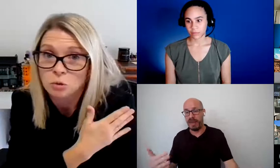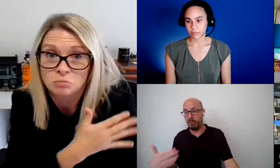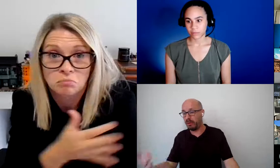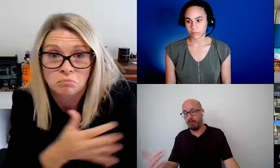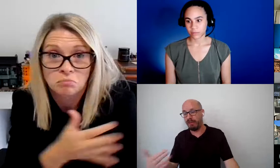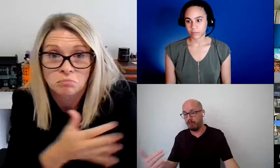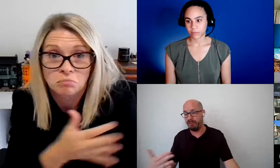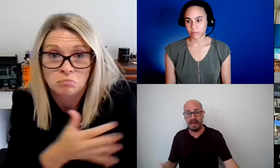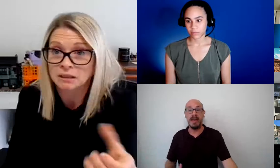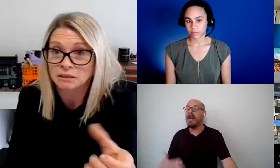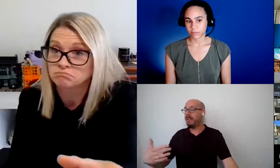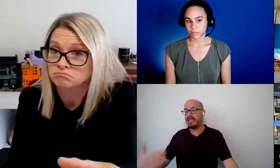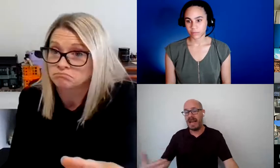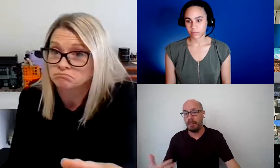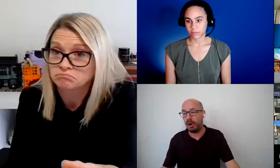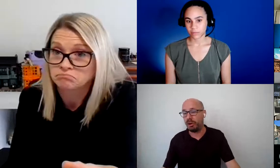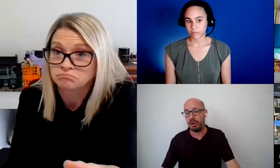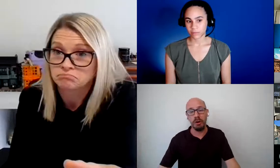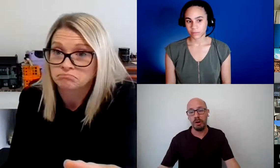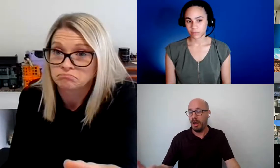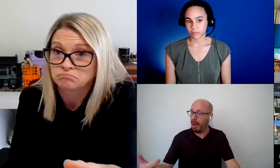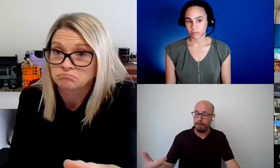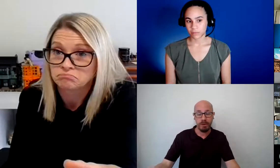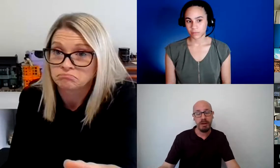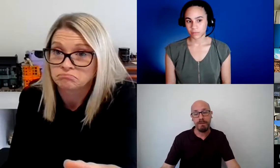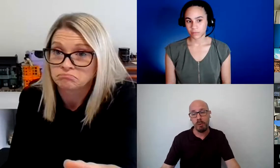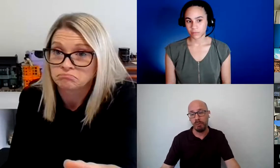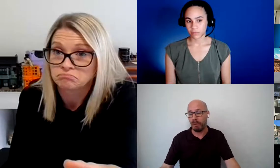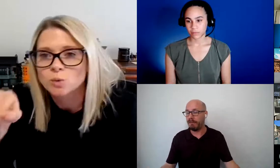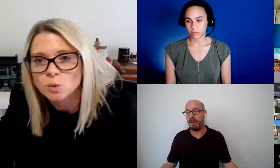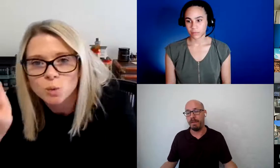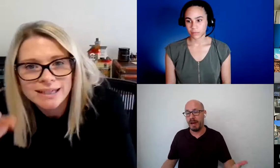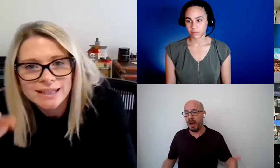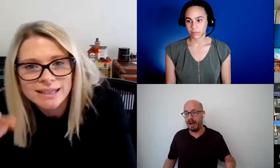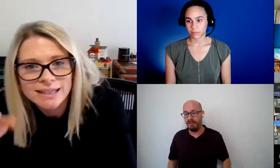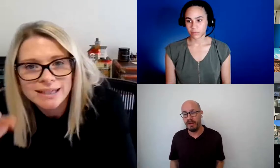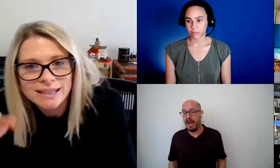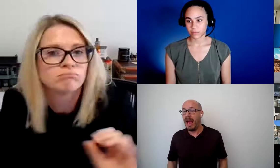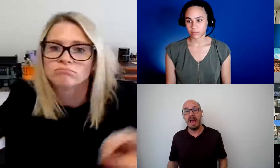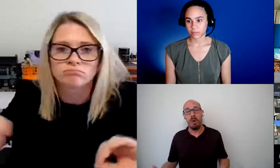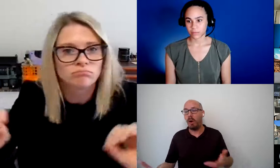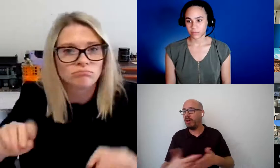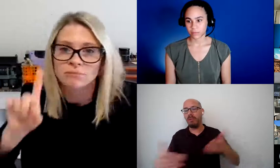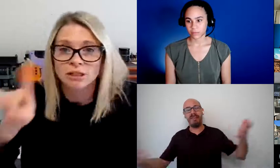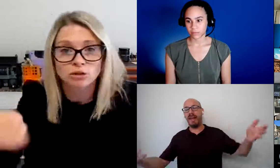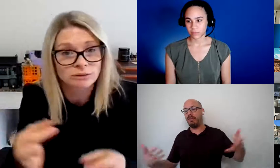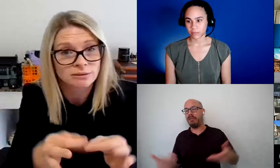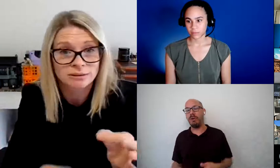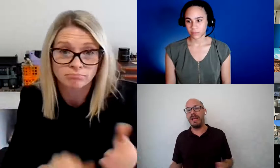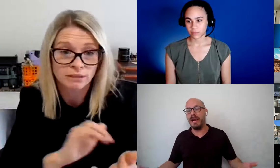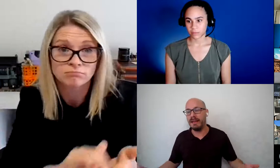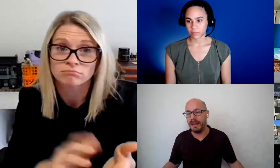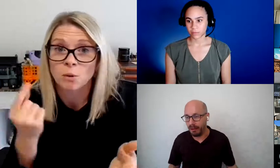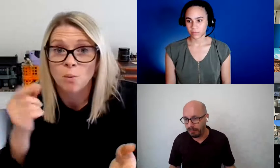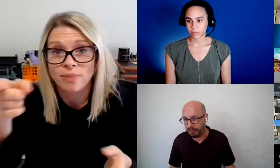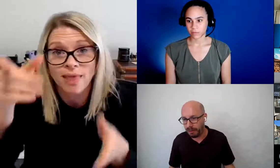was saying, what the barista was saying, they tapped me on the shoulder, and put their phone right in front of my eyes. And all they were saying is, do you need anything else?